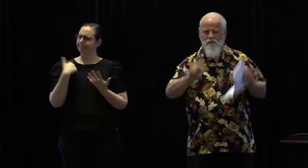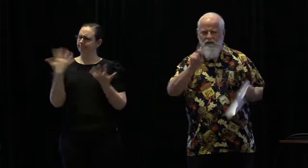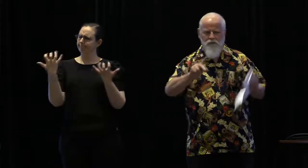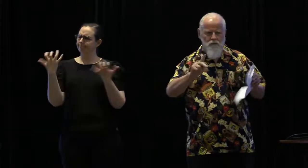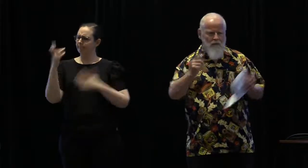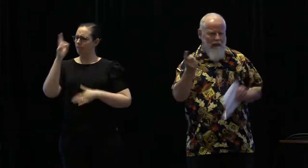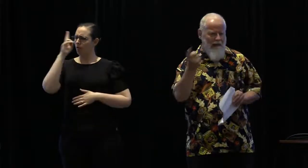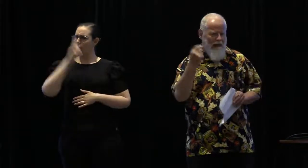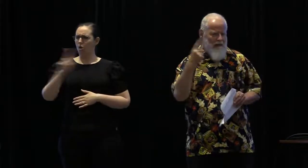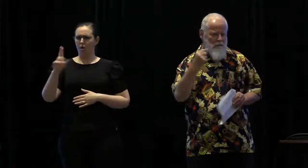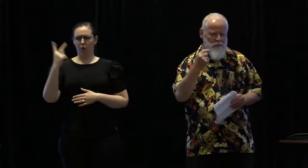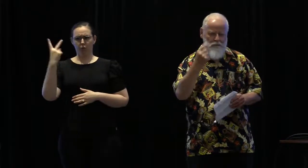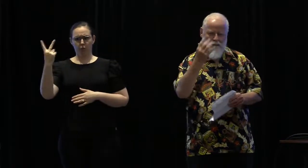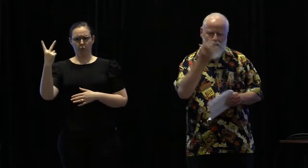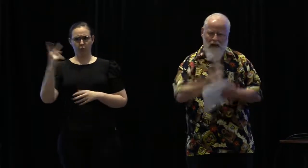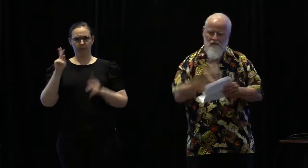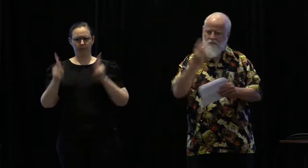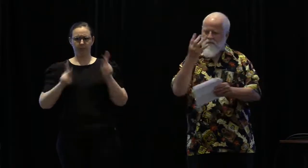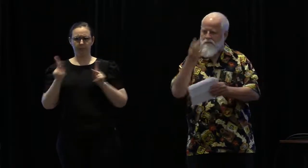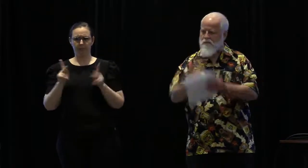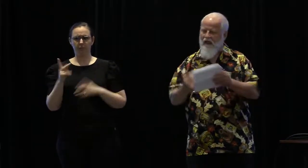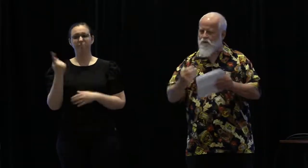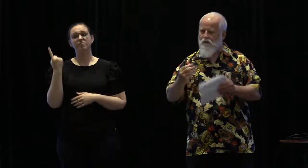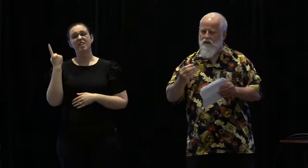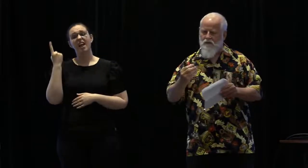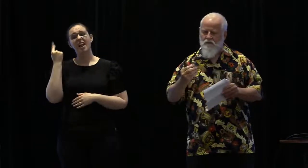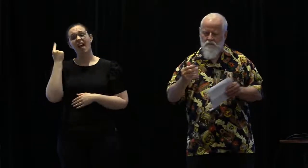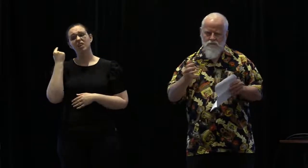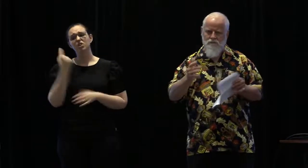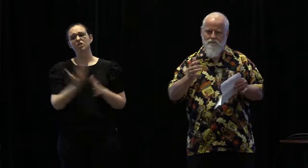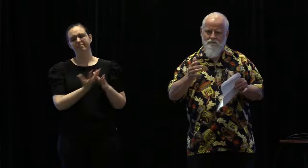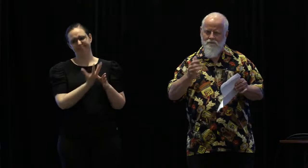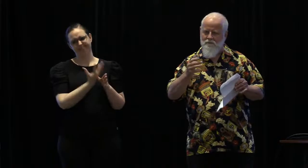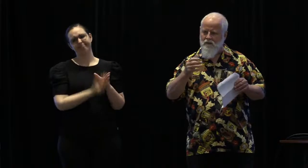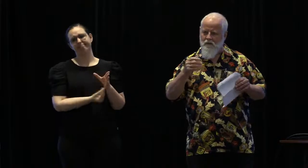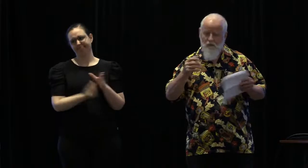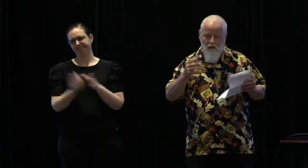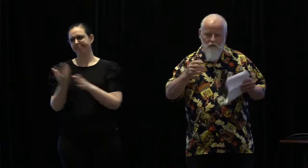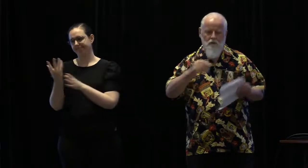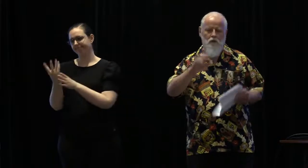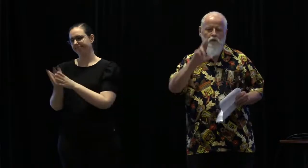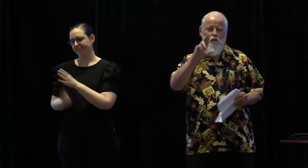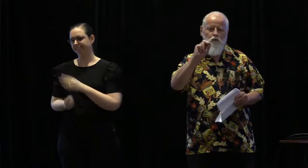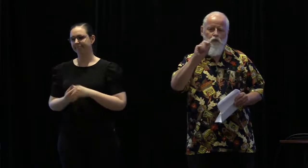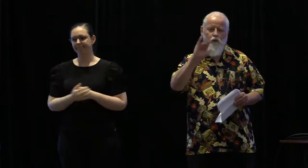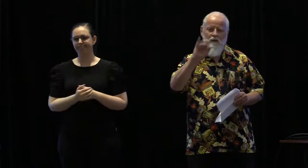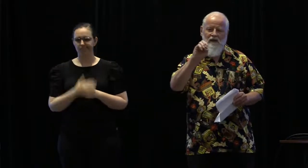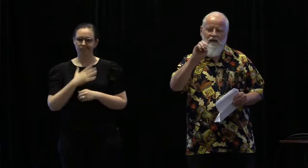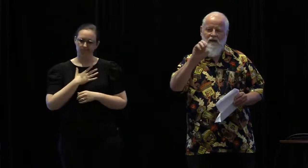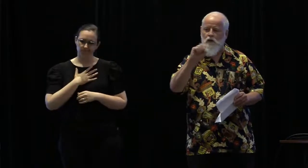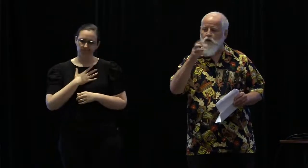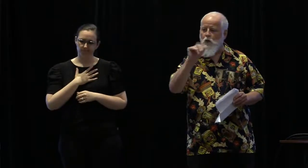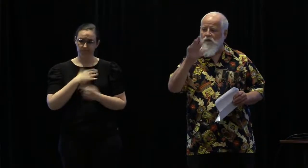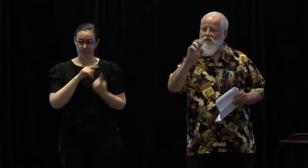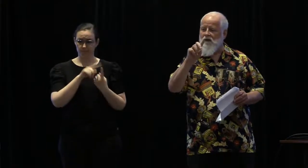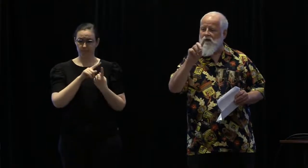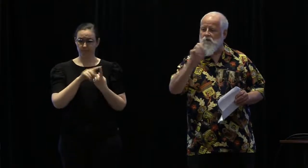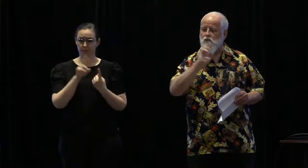And I would like to honor two individuals. They have both passed unexpectedly last